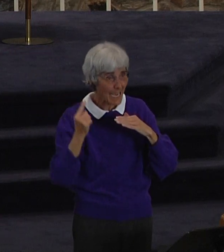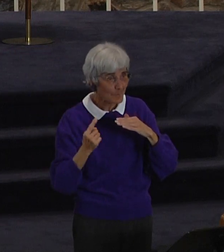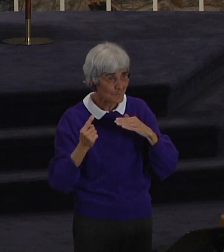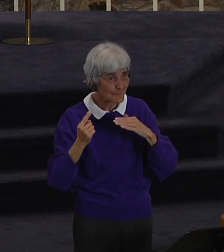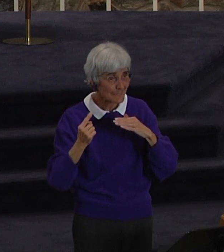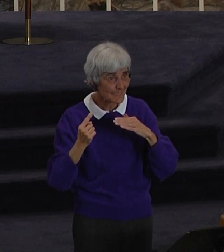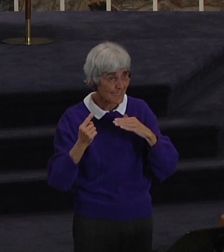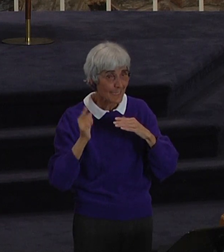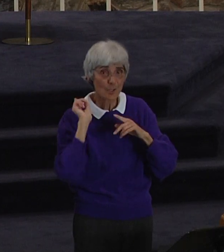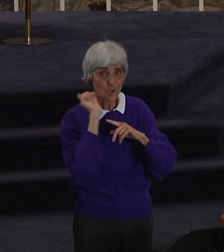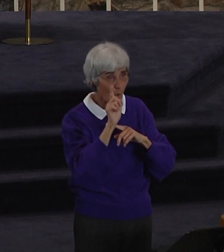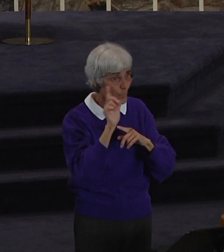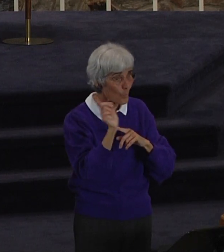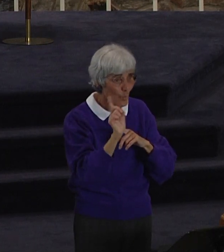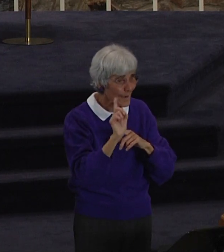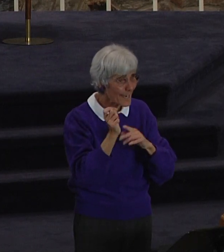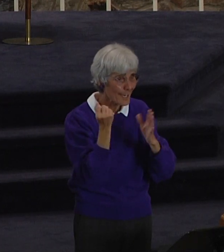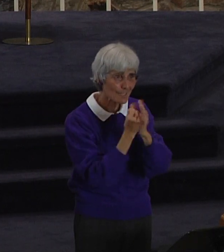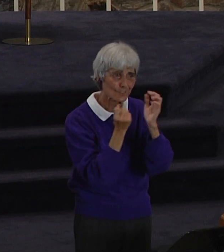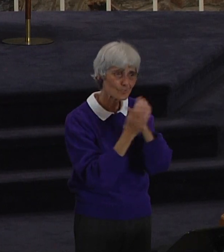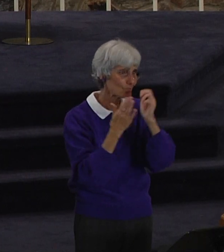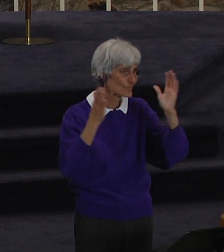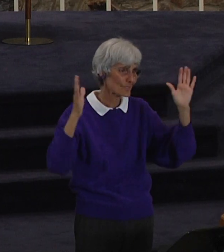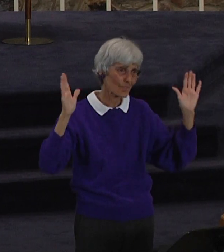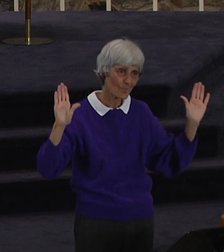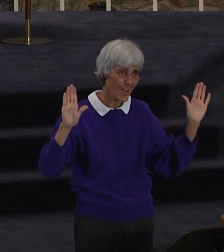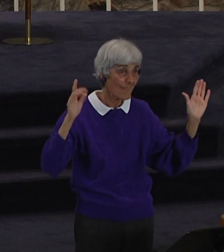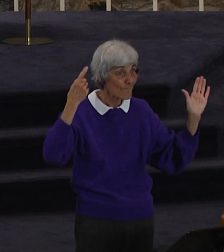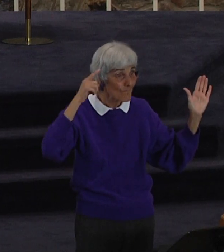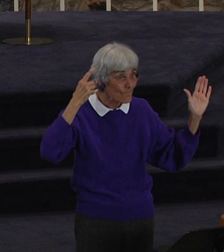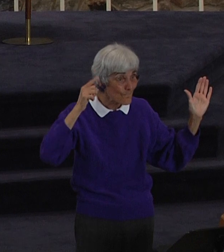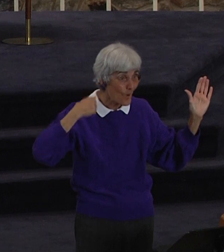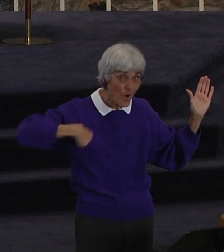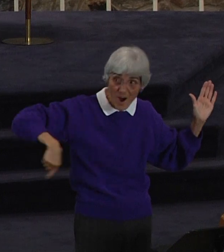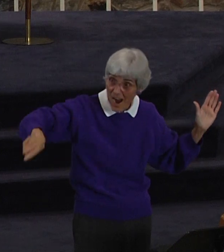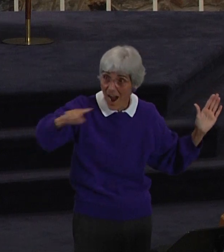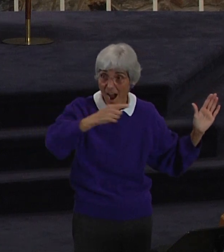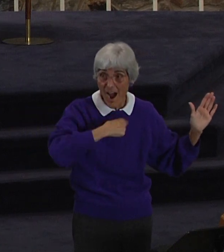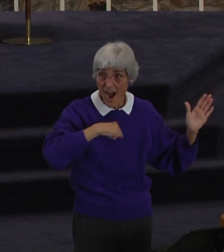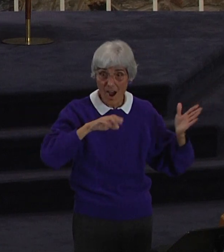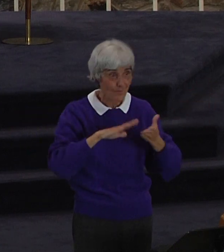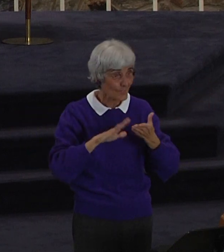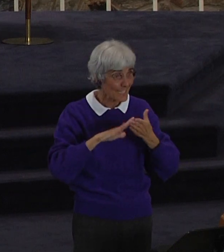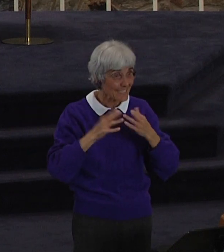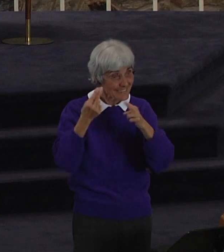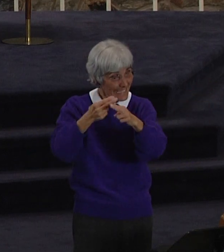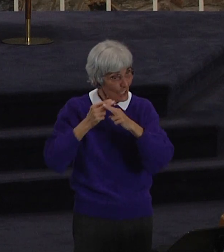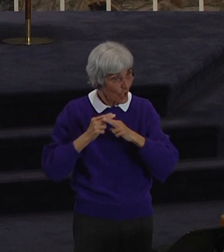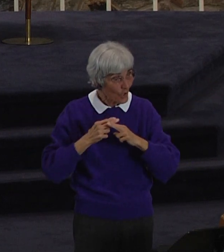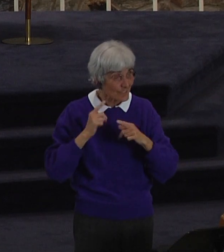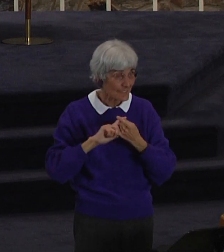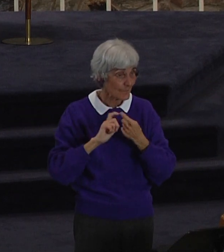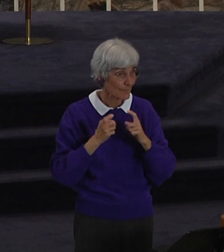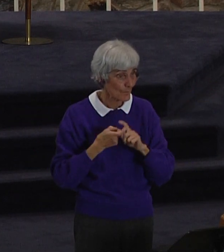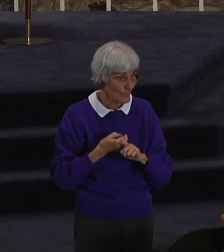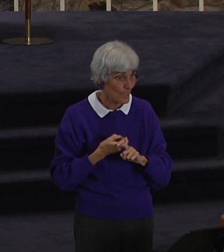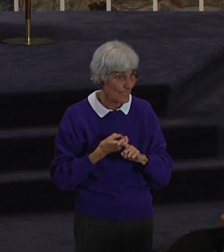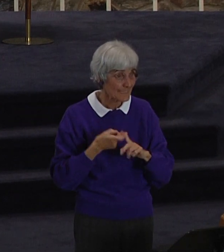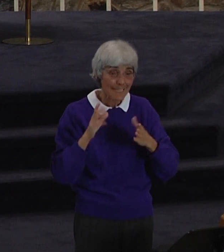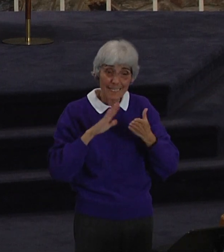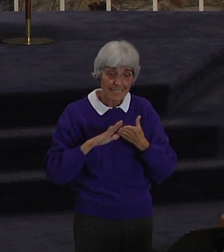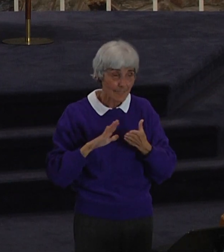the cross so that he can give us forgiveness. He calls us his friends.